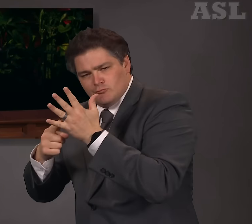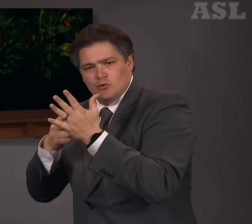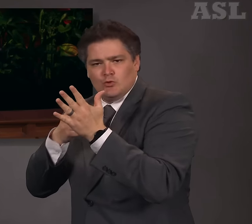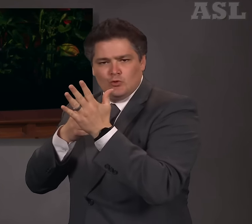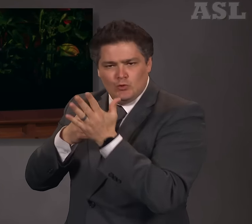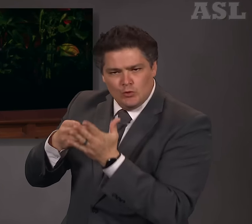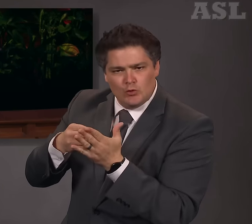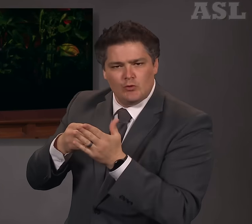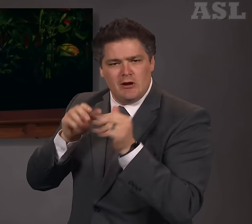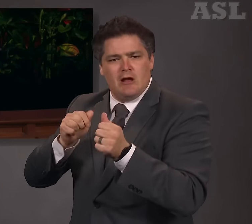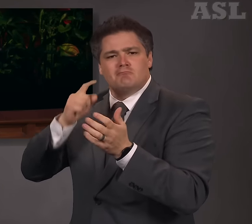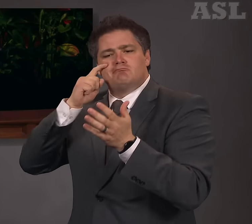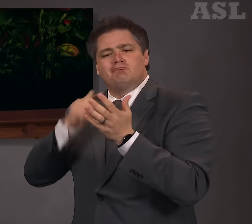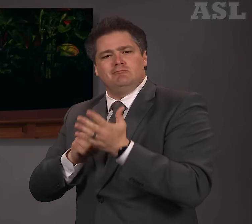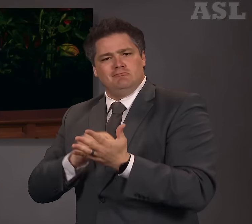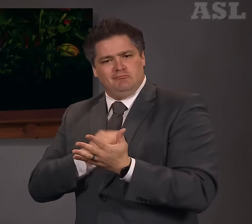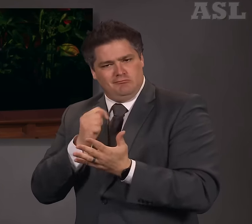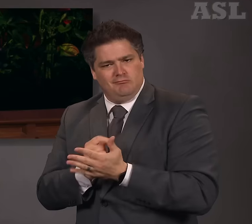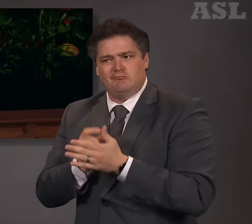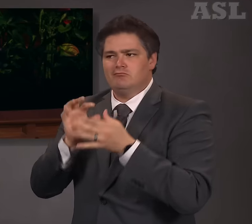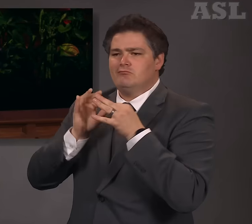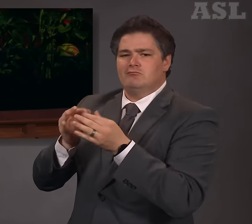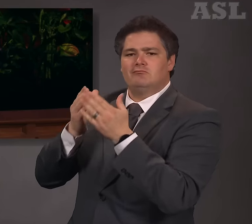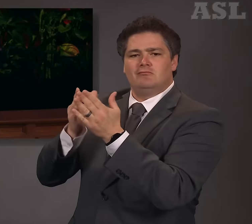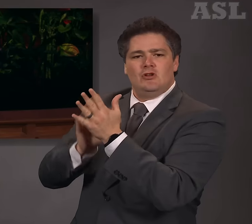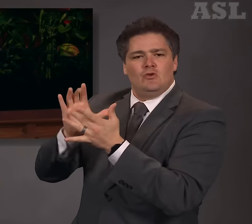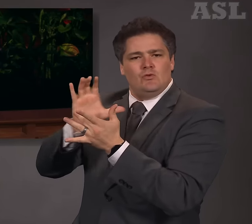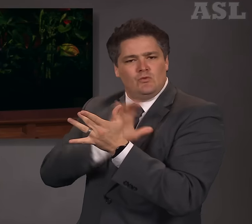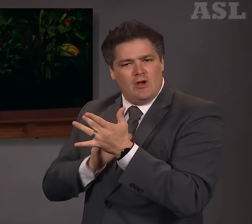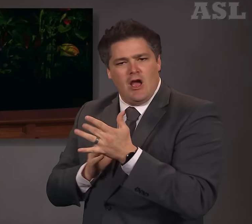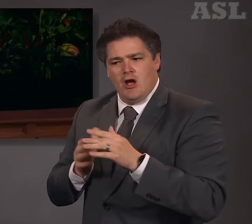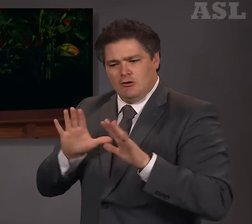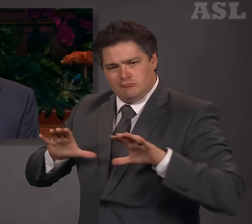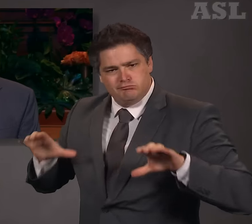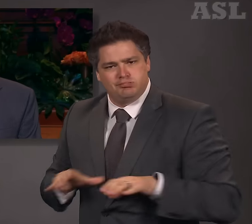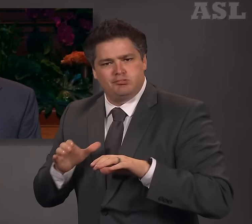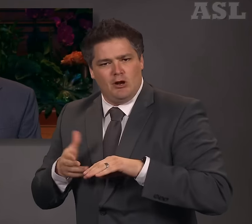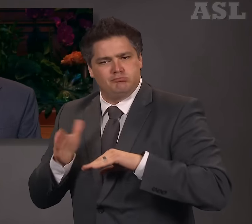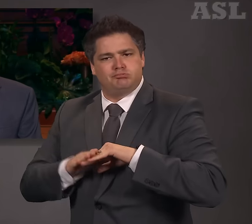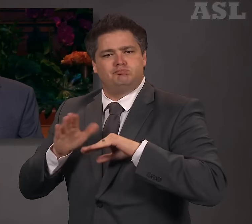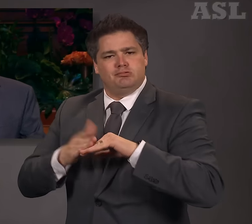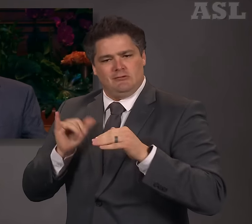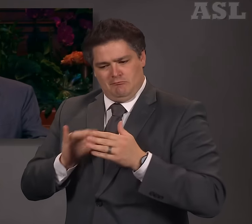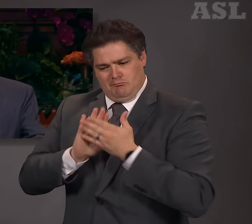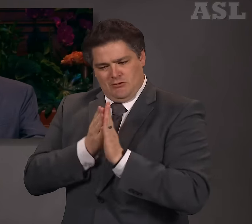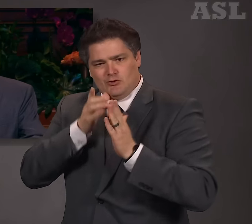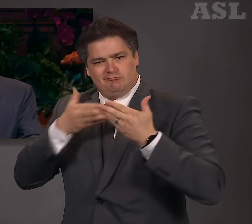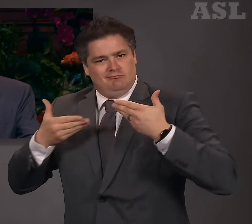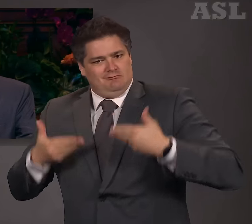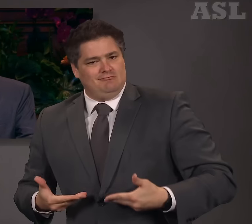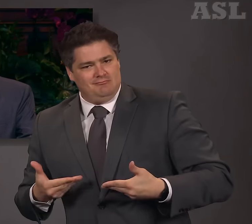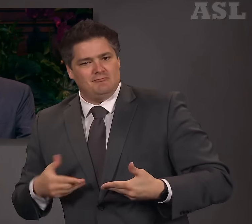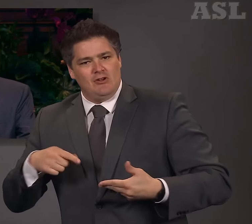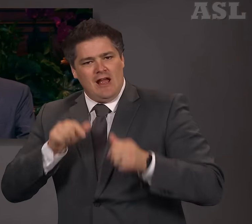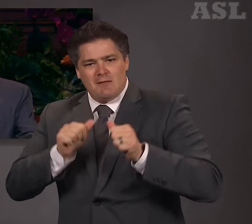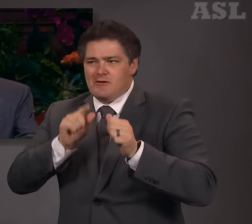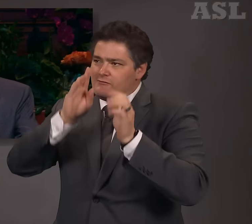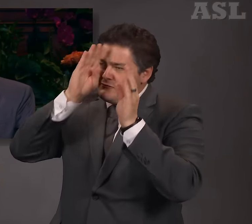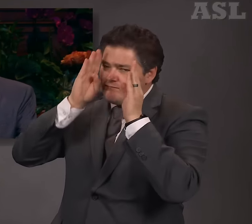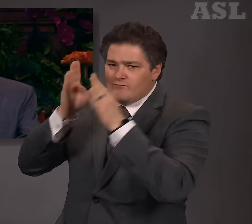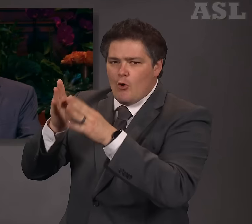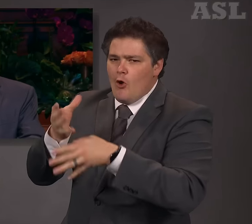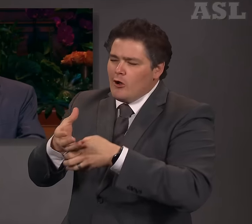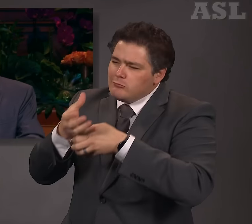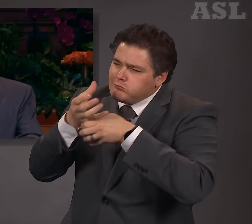is on pursuing the measure of the stature of the fullness of Christ. At least some of those who will be found in